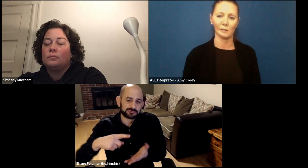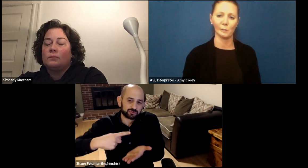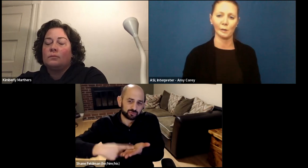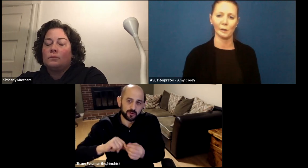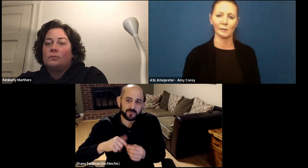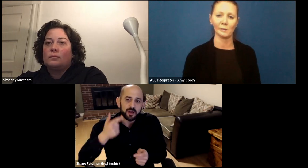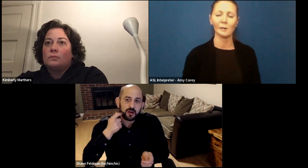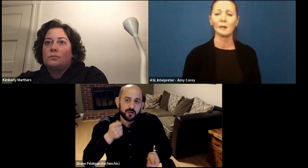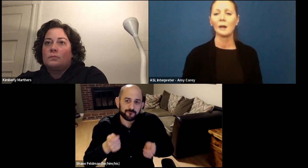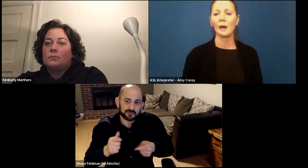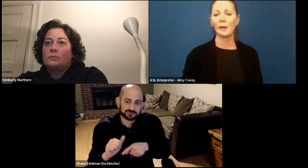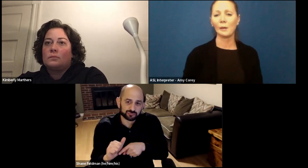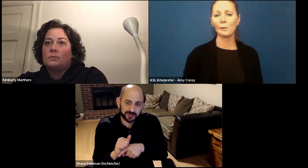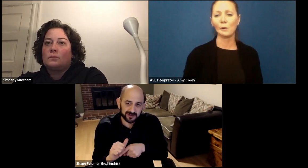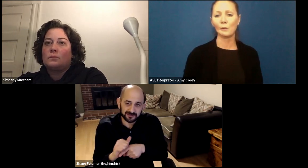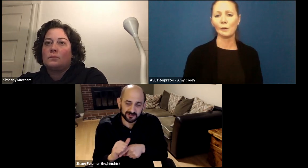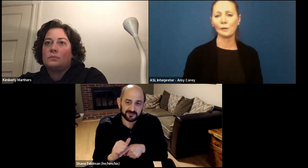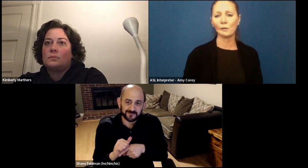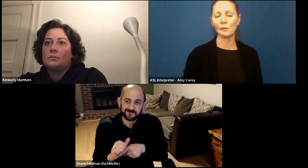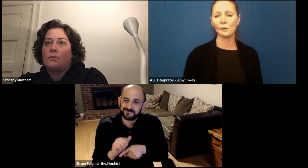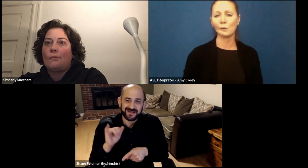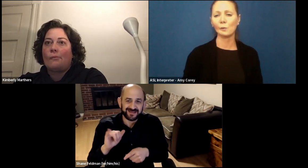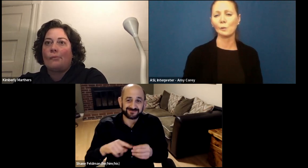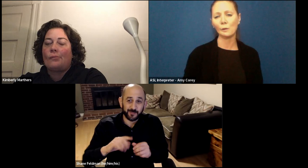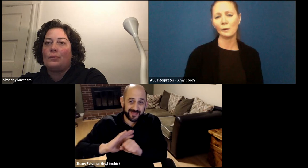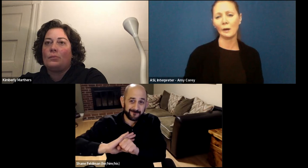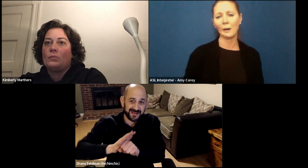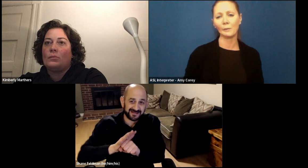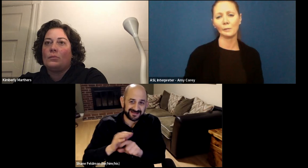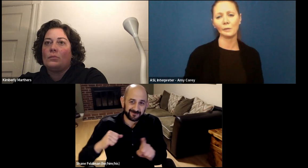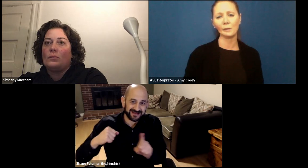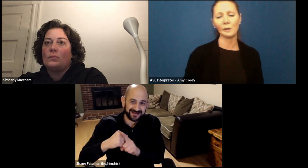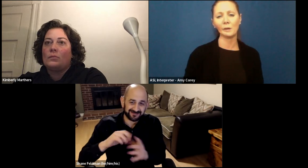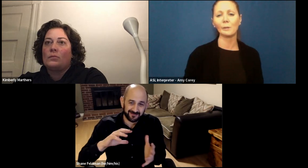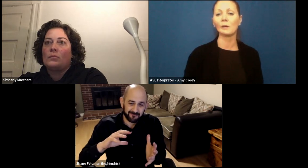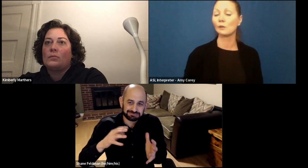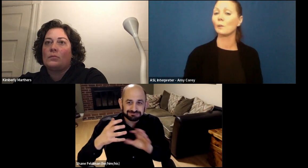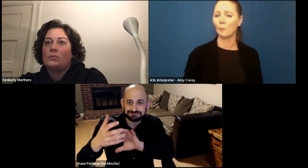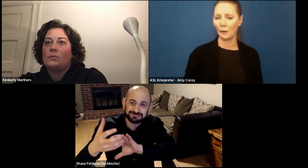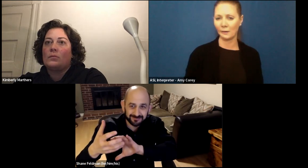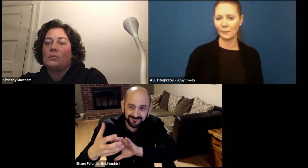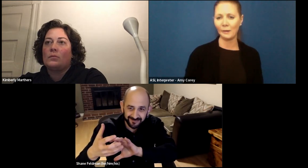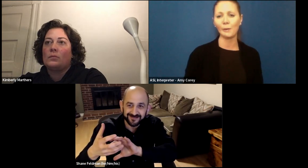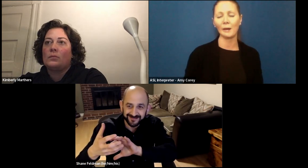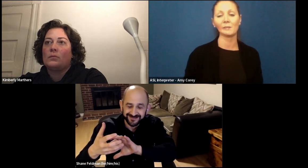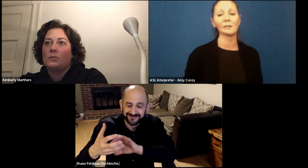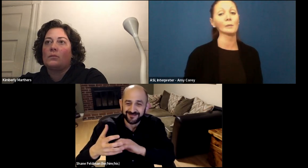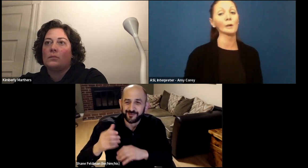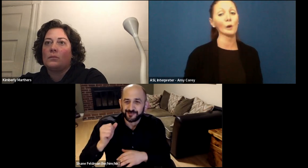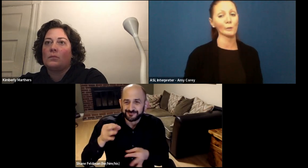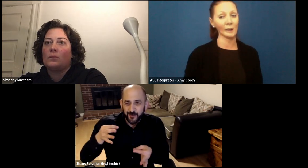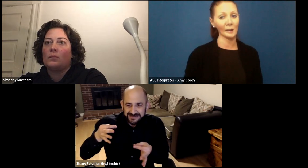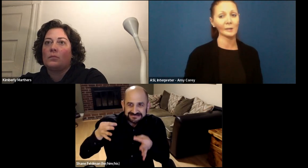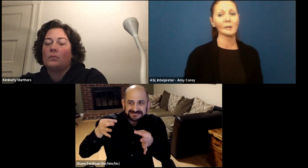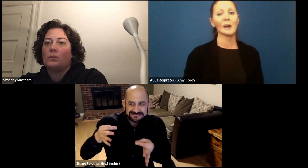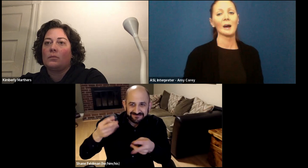wonderful experience. I then went over to the independent practice, and that's when